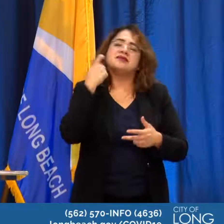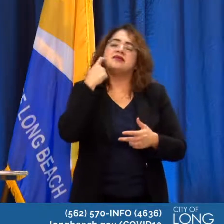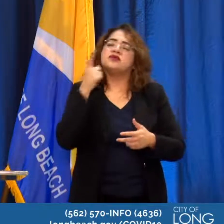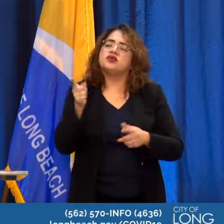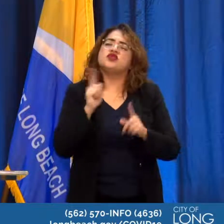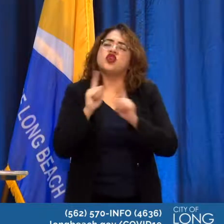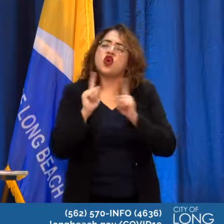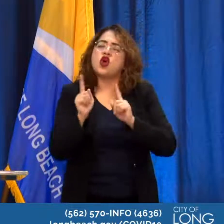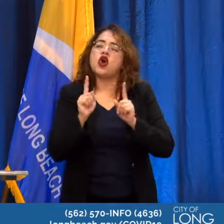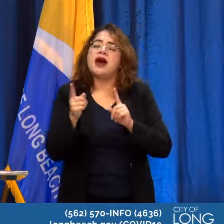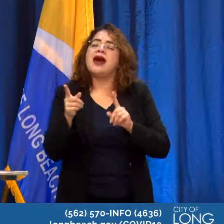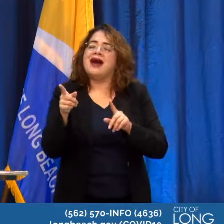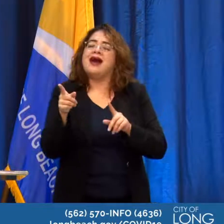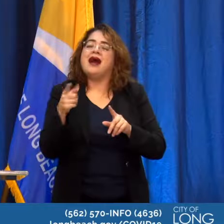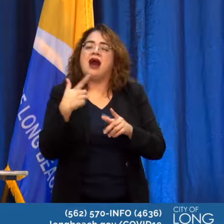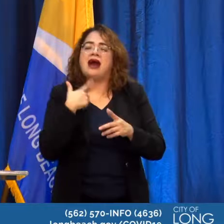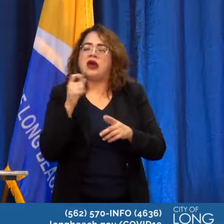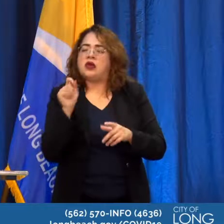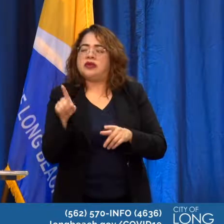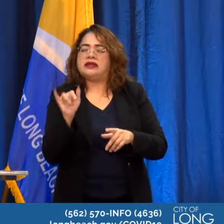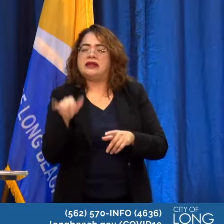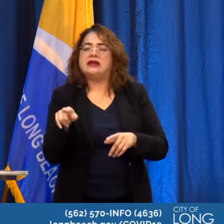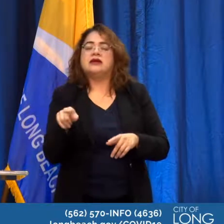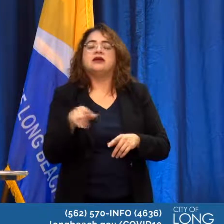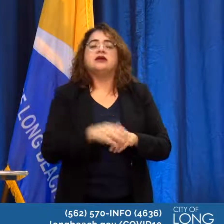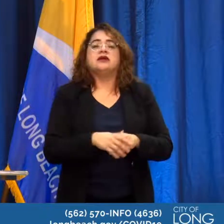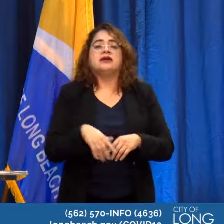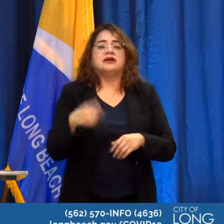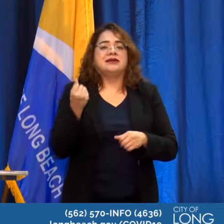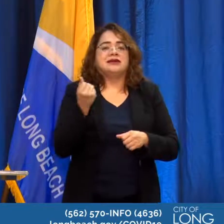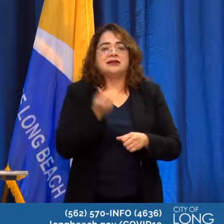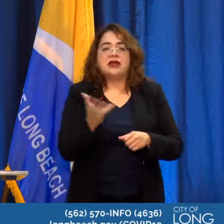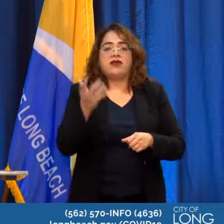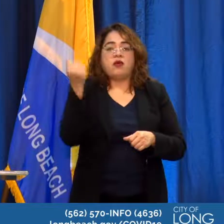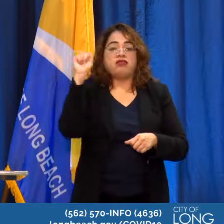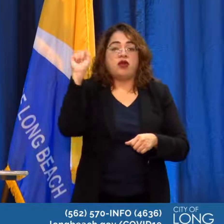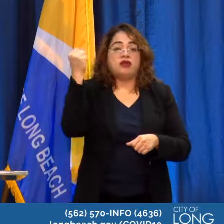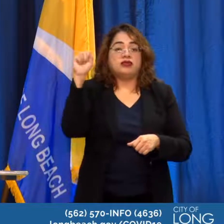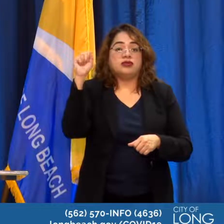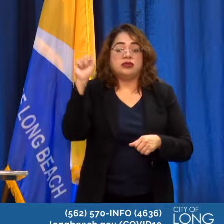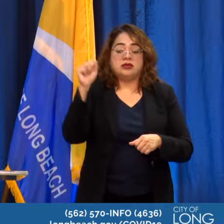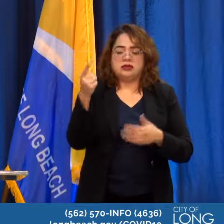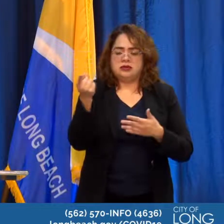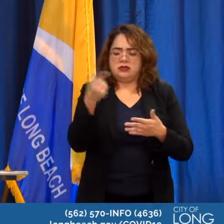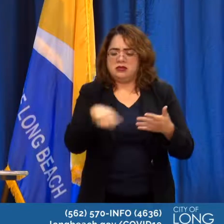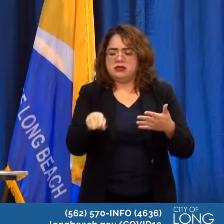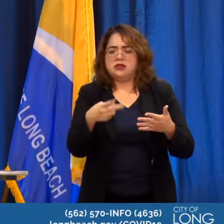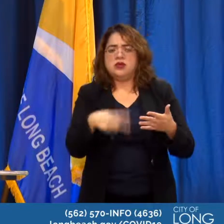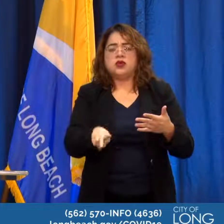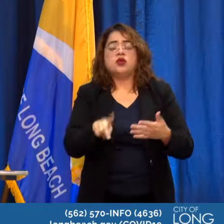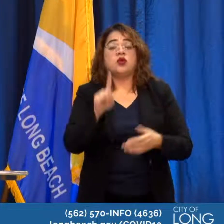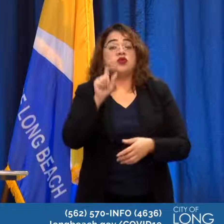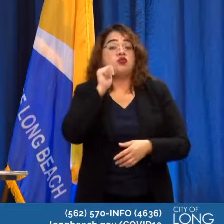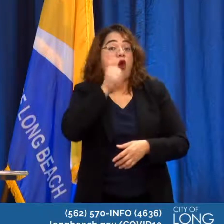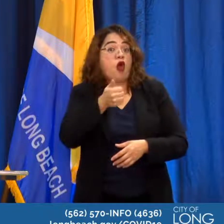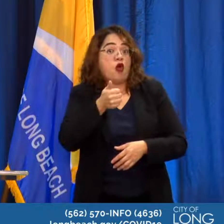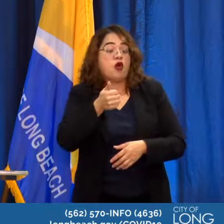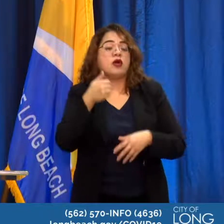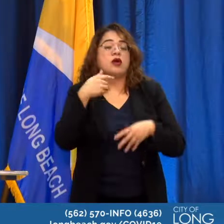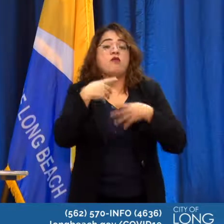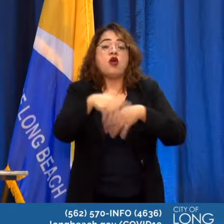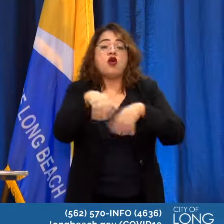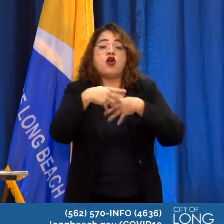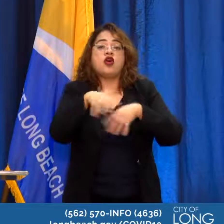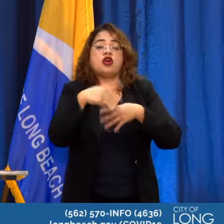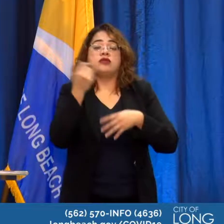earlier, but I wanted to ask again. We have several protests scheduled over the next week or 2. We have one tomorrow where people are going to march